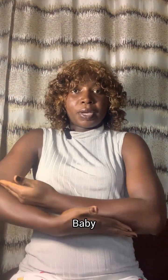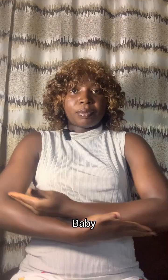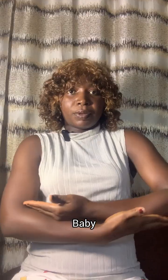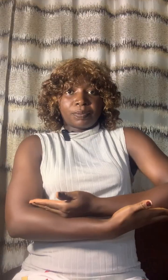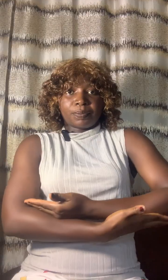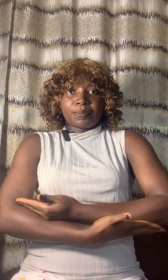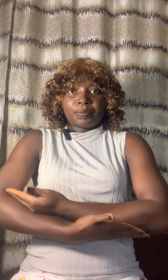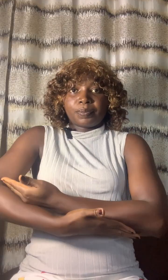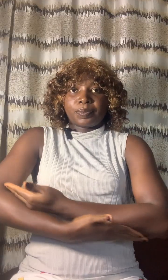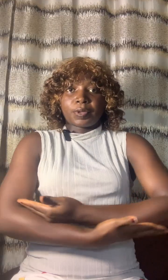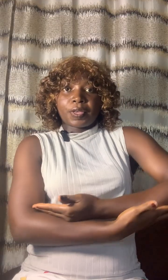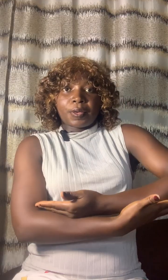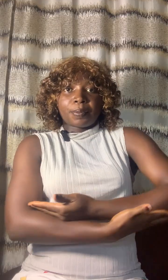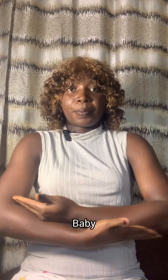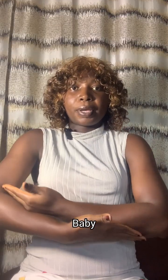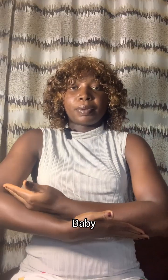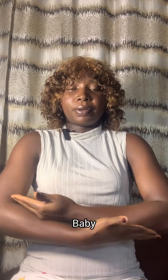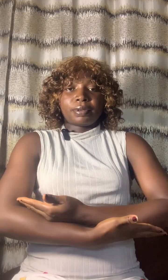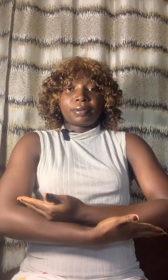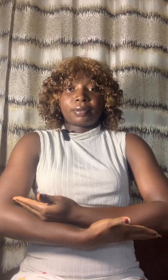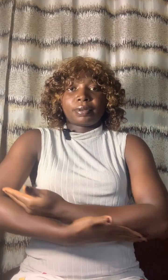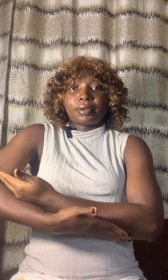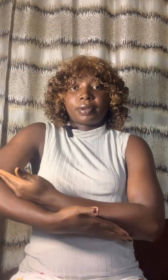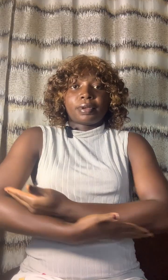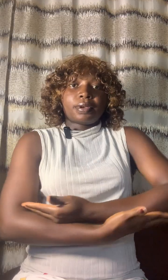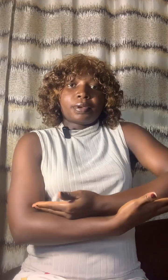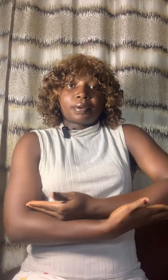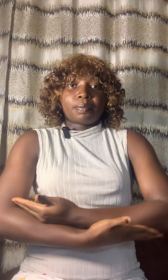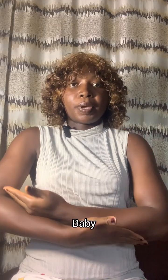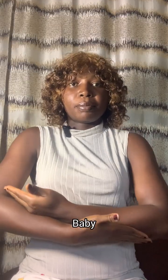baby, baby, baby.